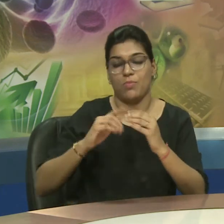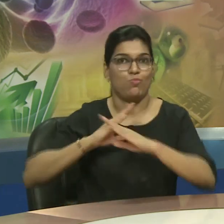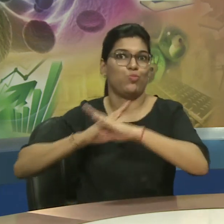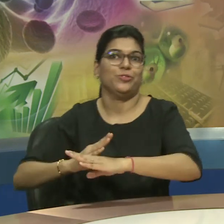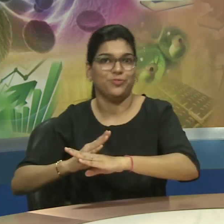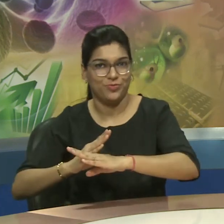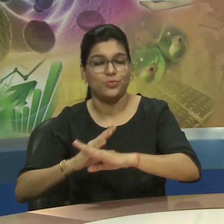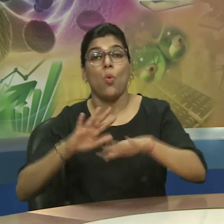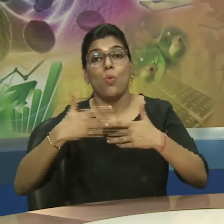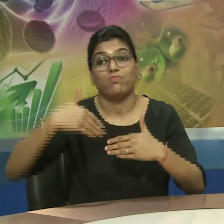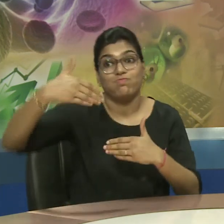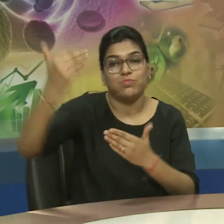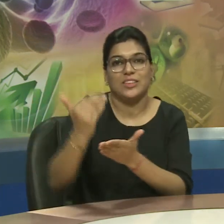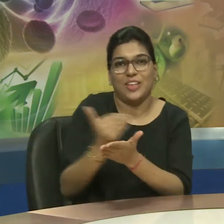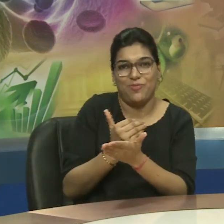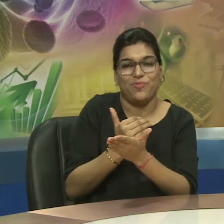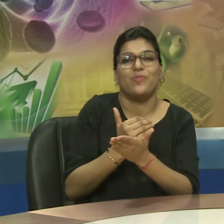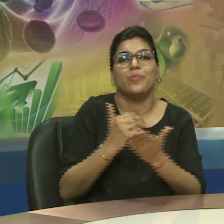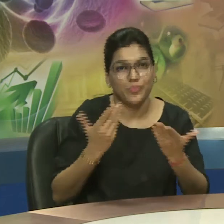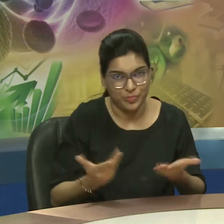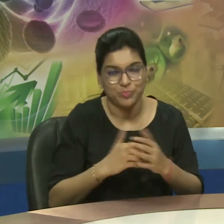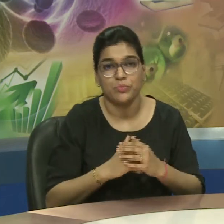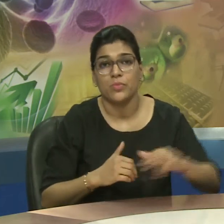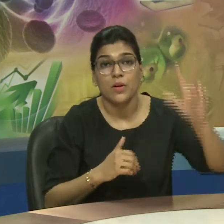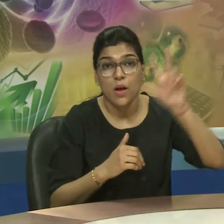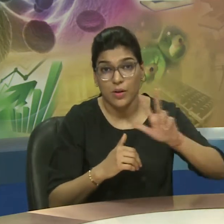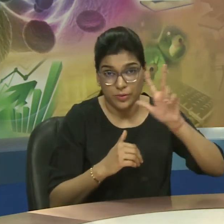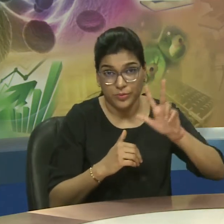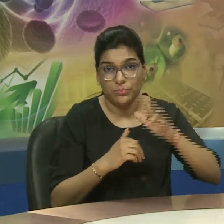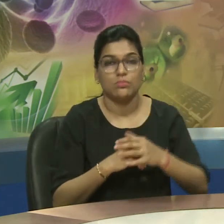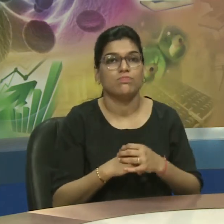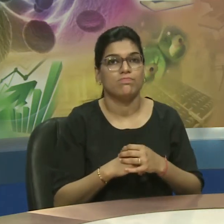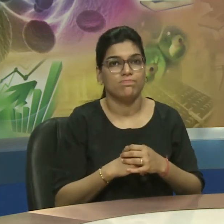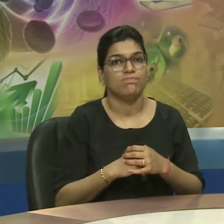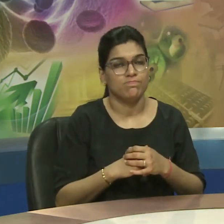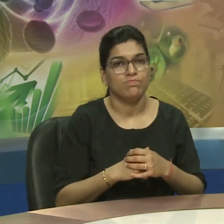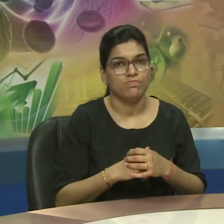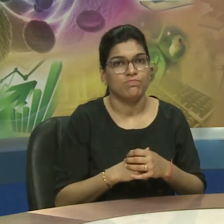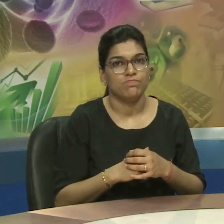In last, in life insurance, protection and investment.